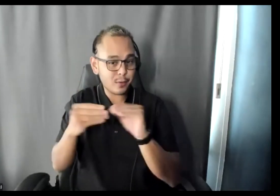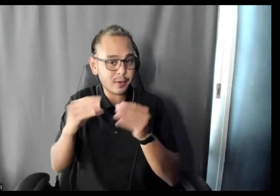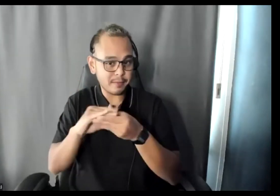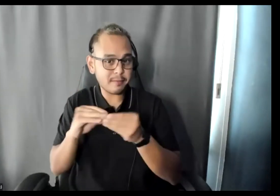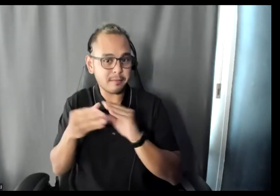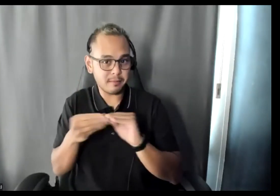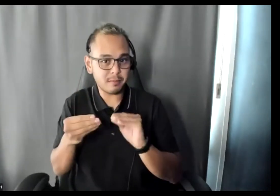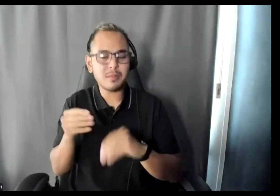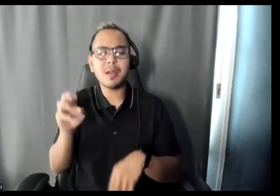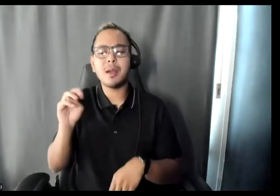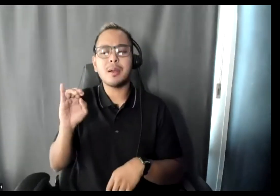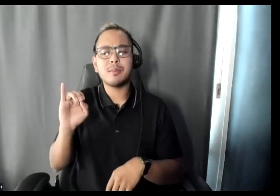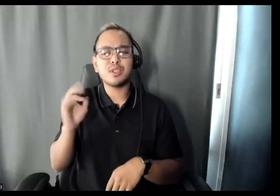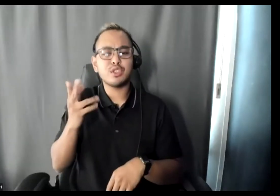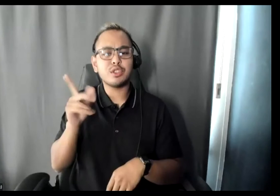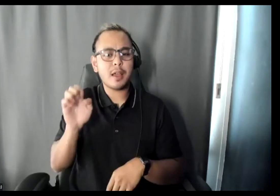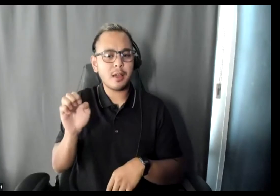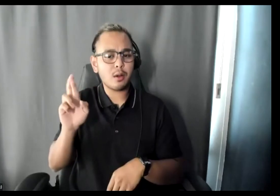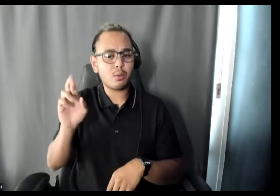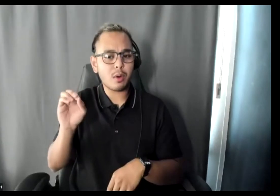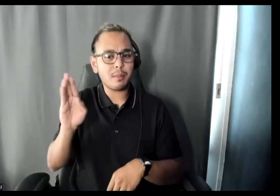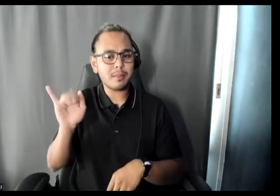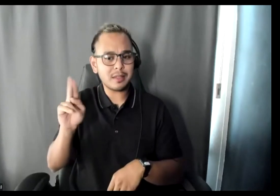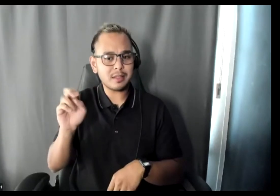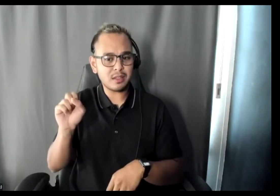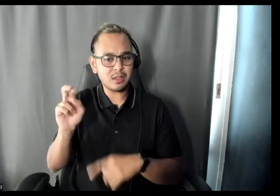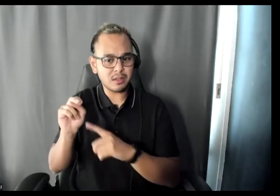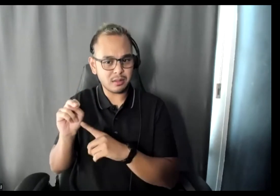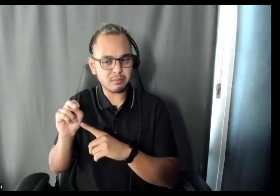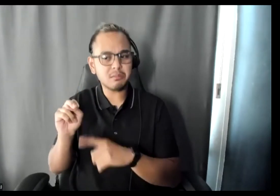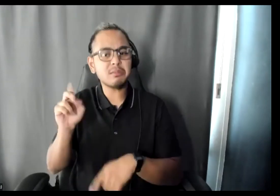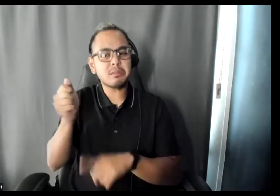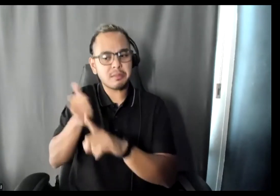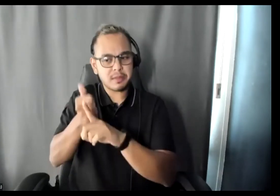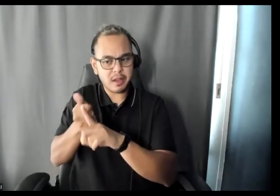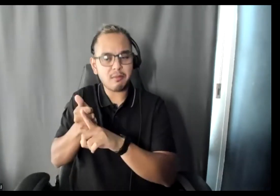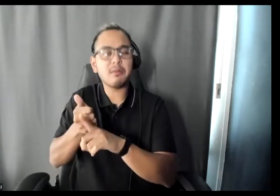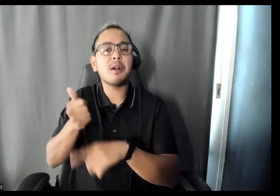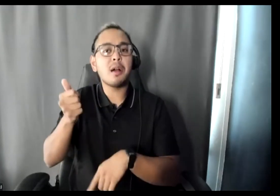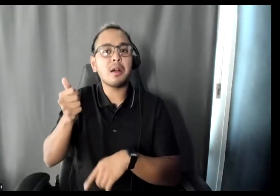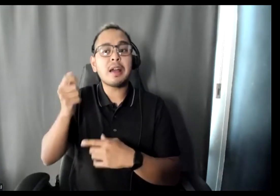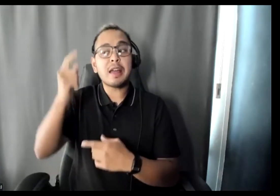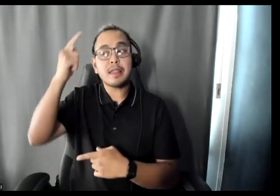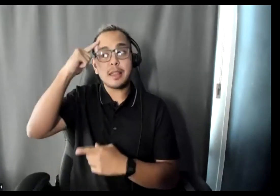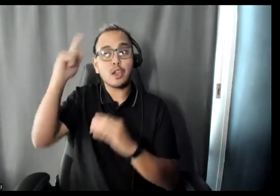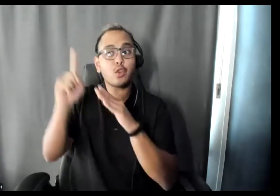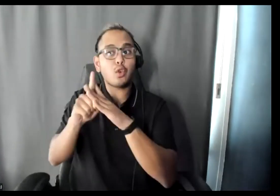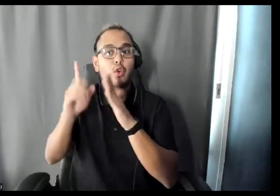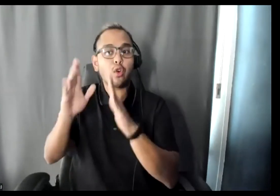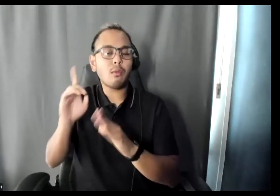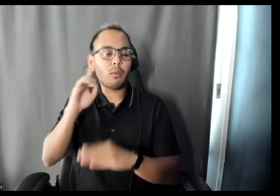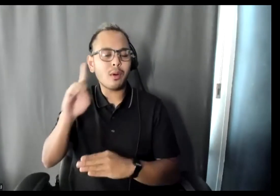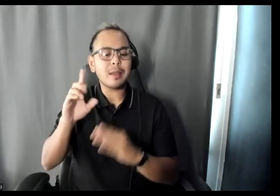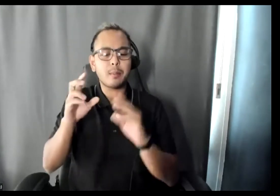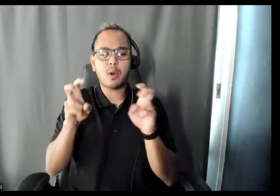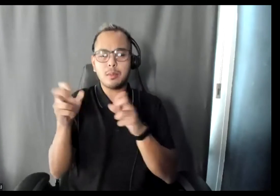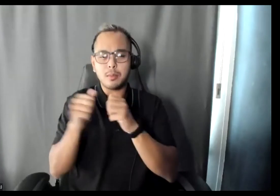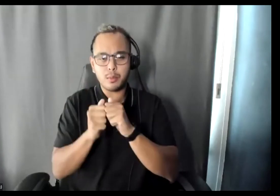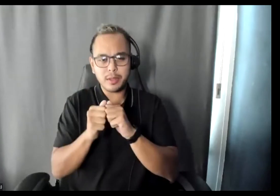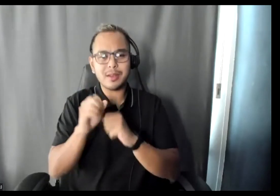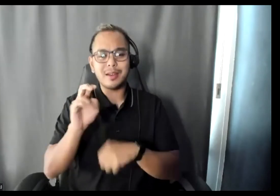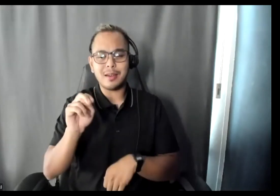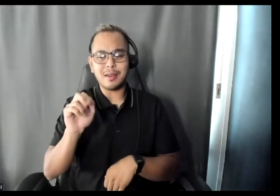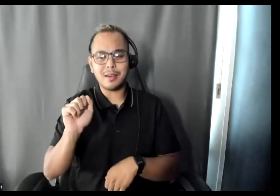my absolute favorite folks on narrative. I think he is probably the foremost thinker on the issue of narrative in this country today. Not